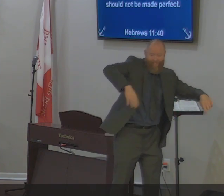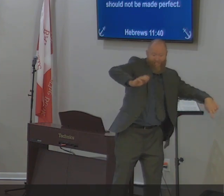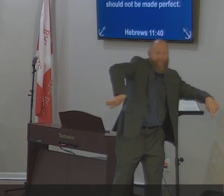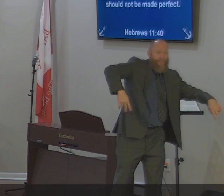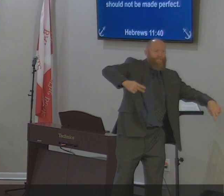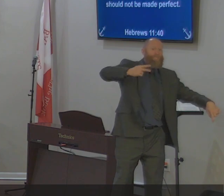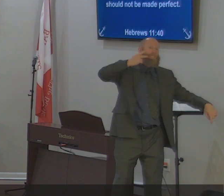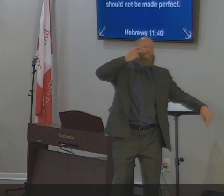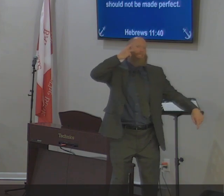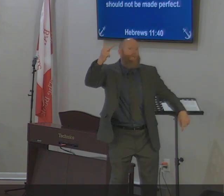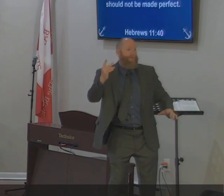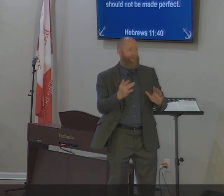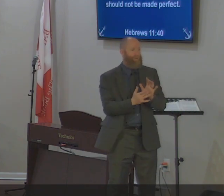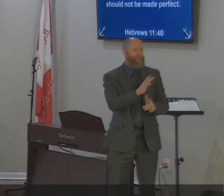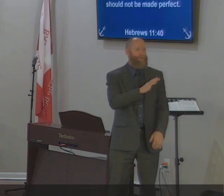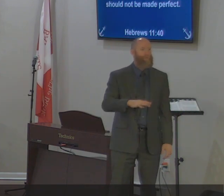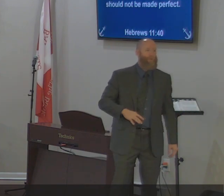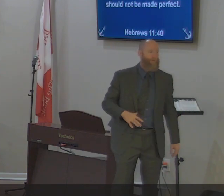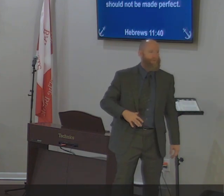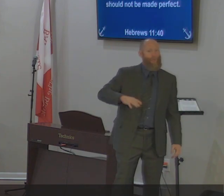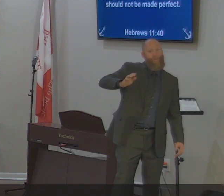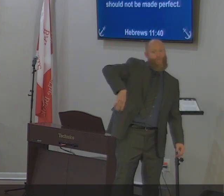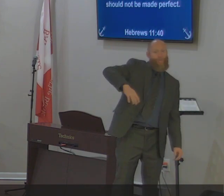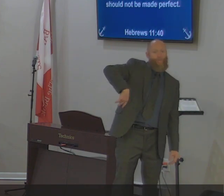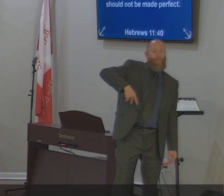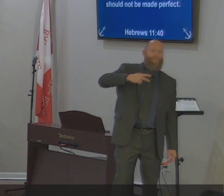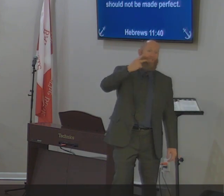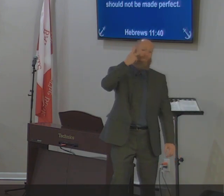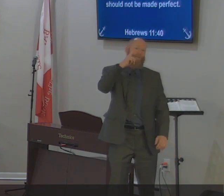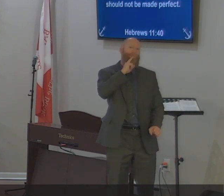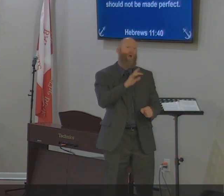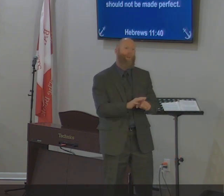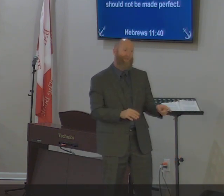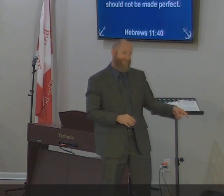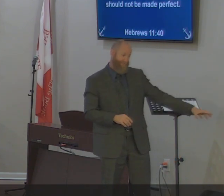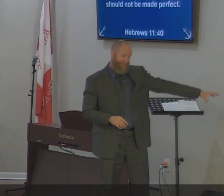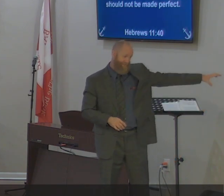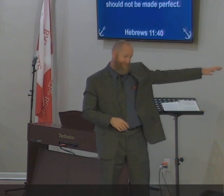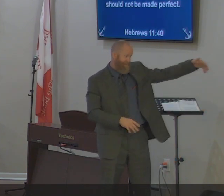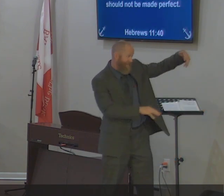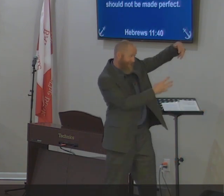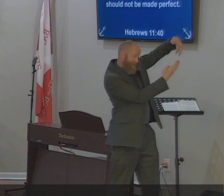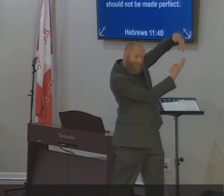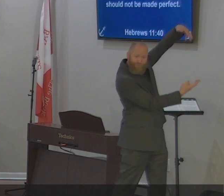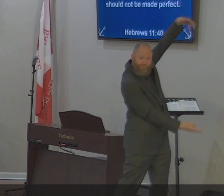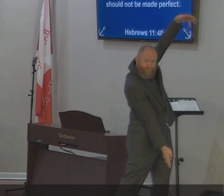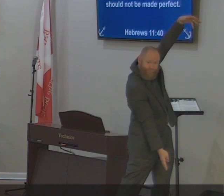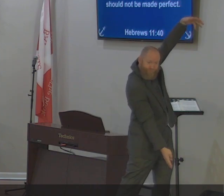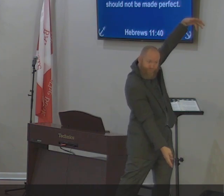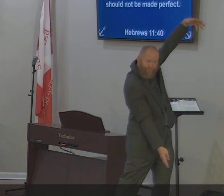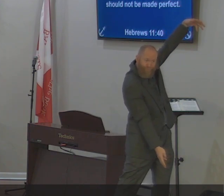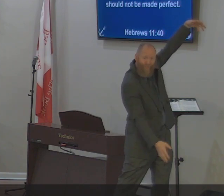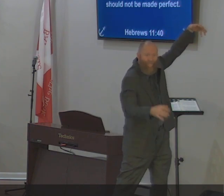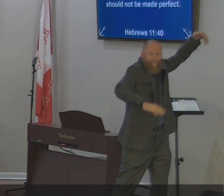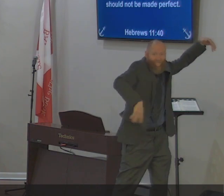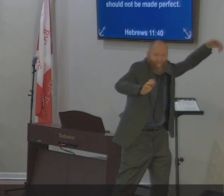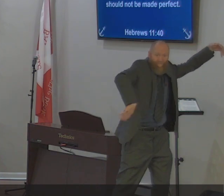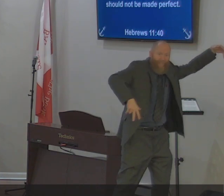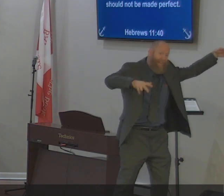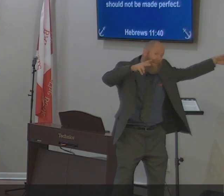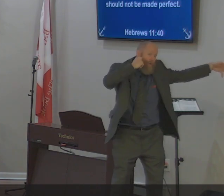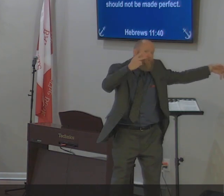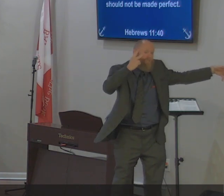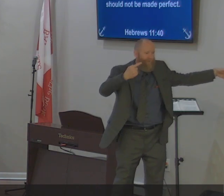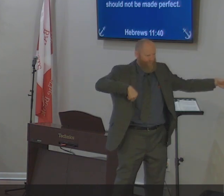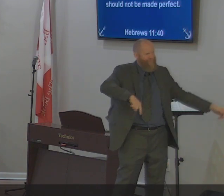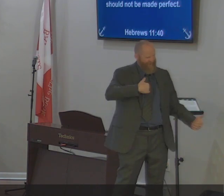you're saved in here today, you have received that promise. I hope to God someday that we get to